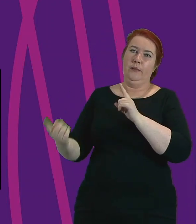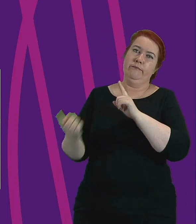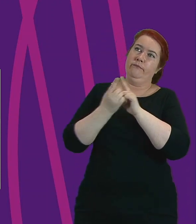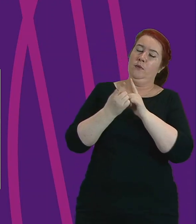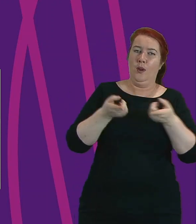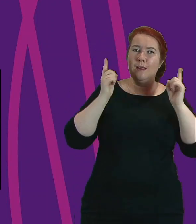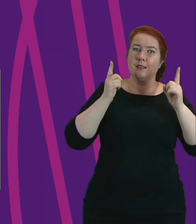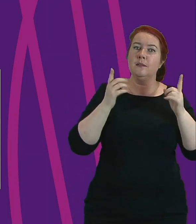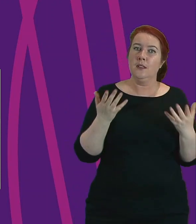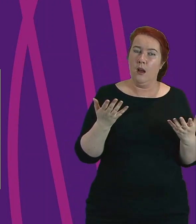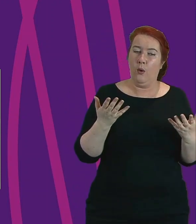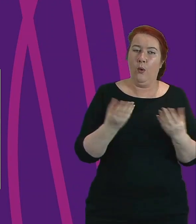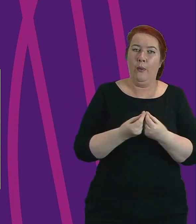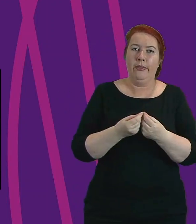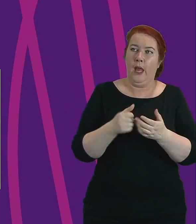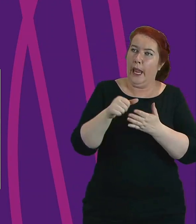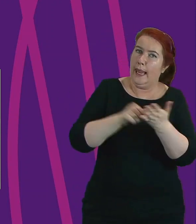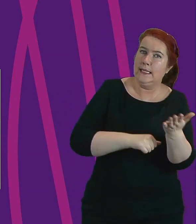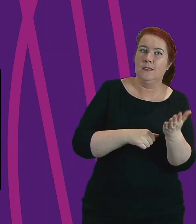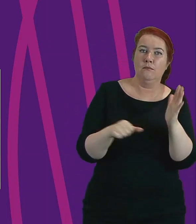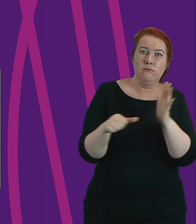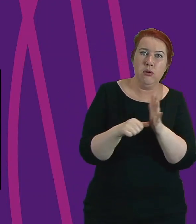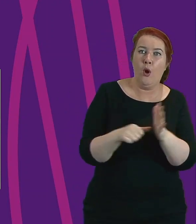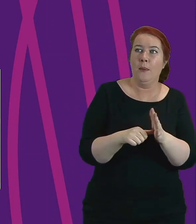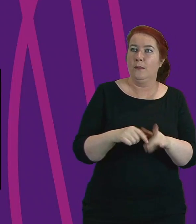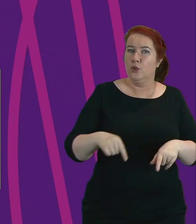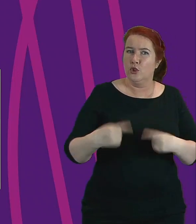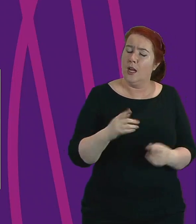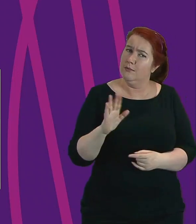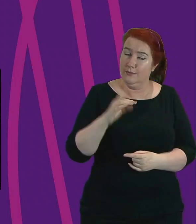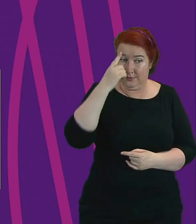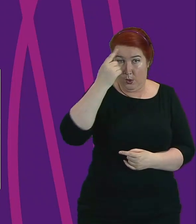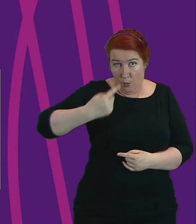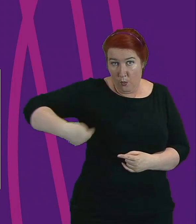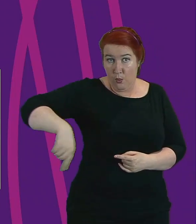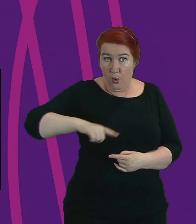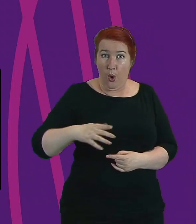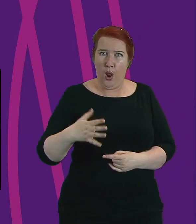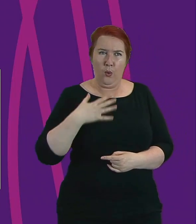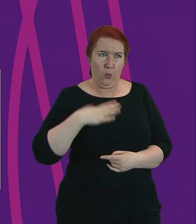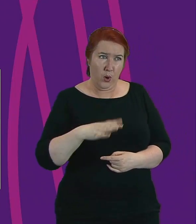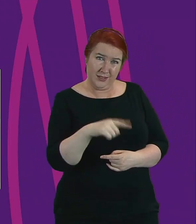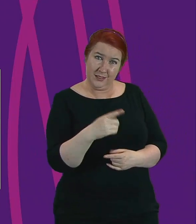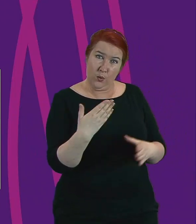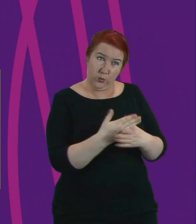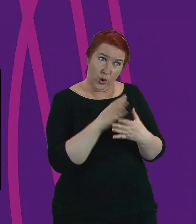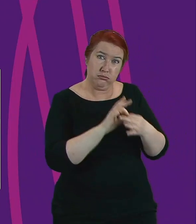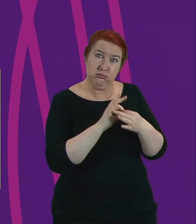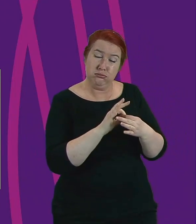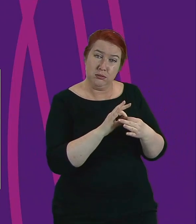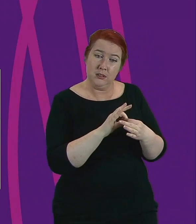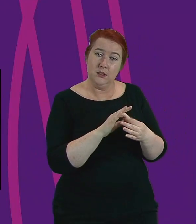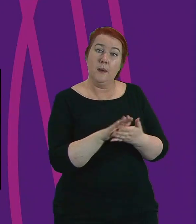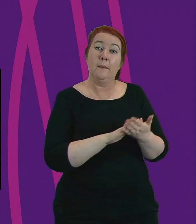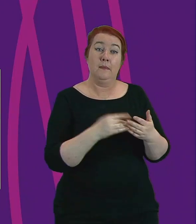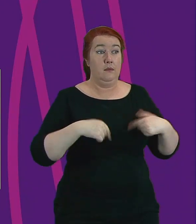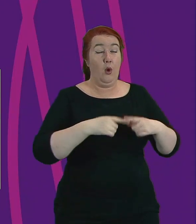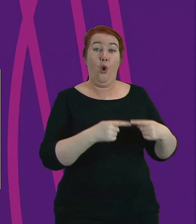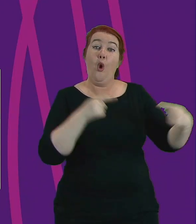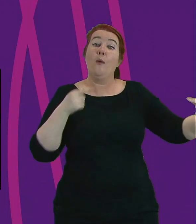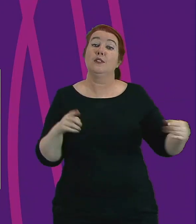with a list of problems and challenges, I think we all want to see closer working so that the opposition parties can